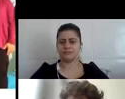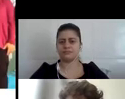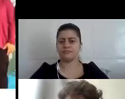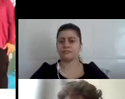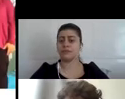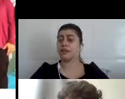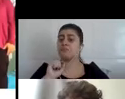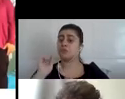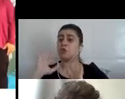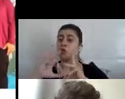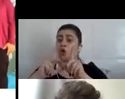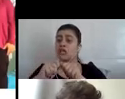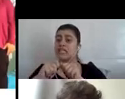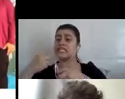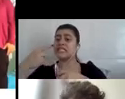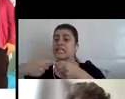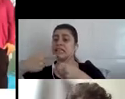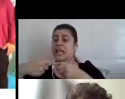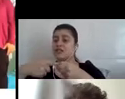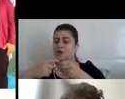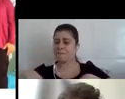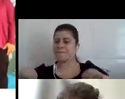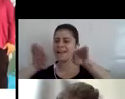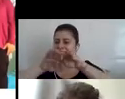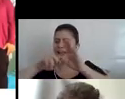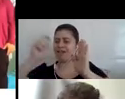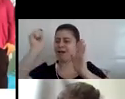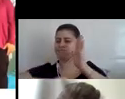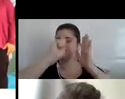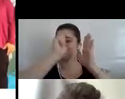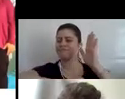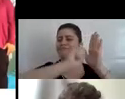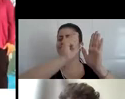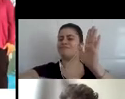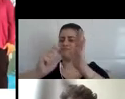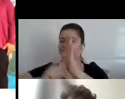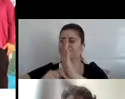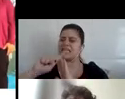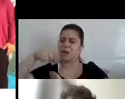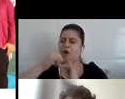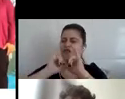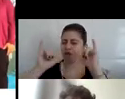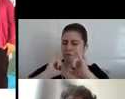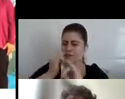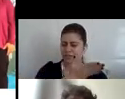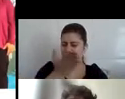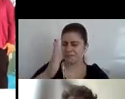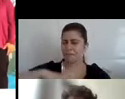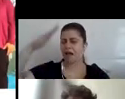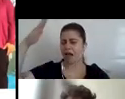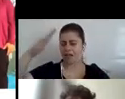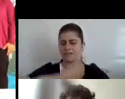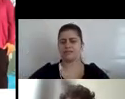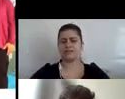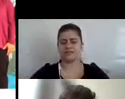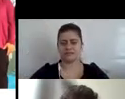to provide you more information afterwards. And also it was a moment, important moment for the regionalization processes